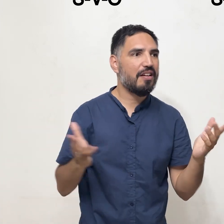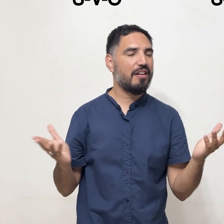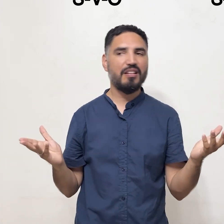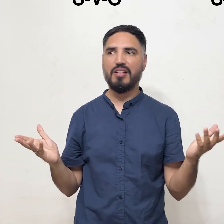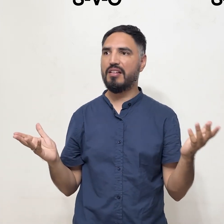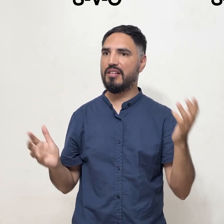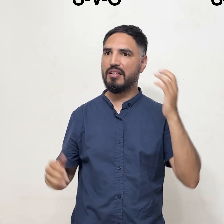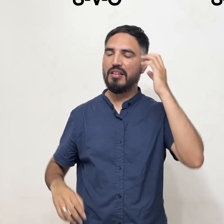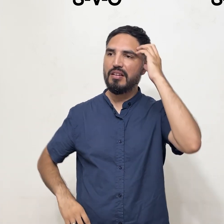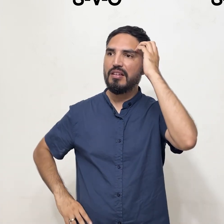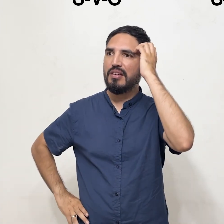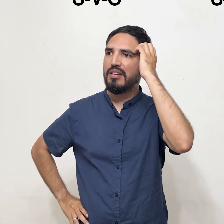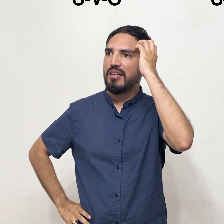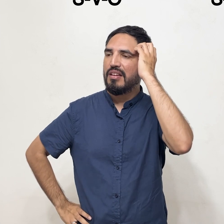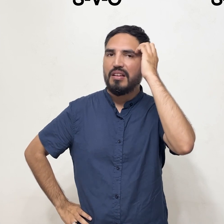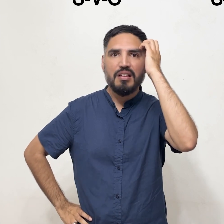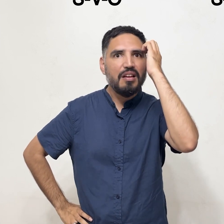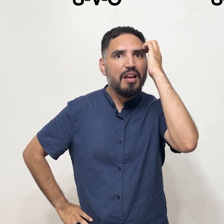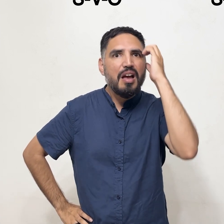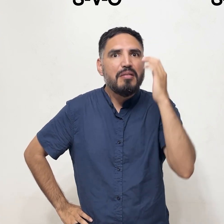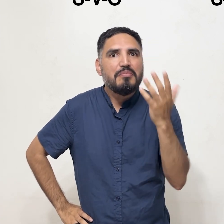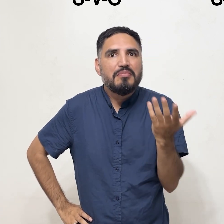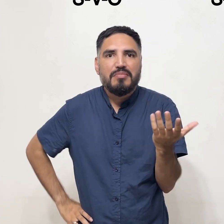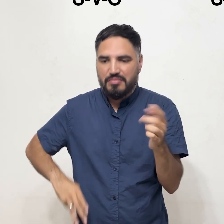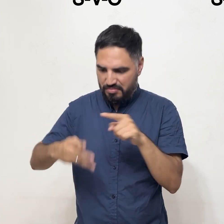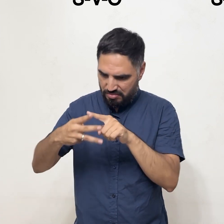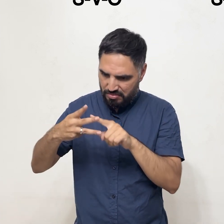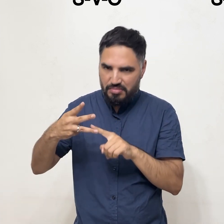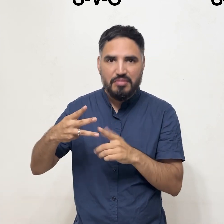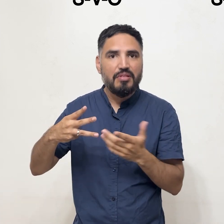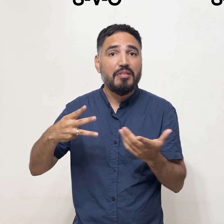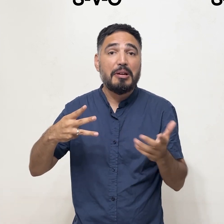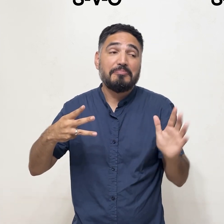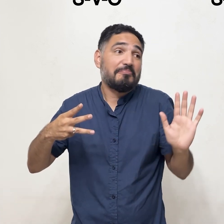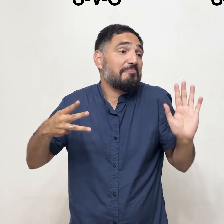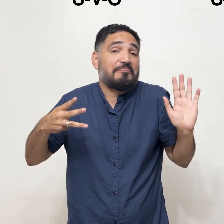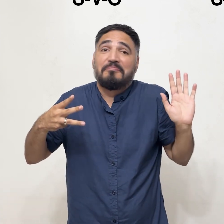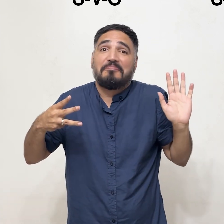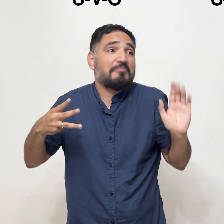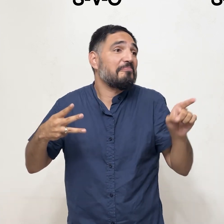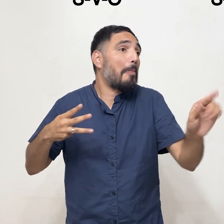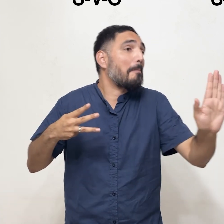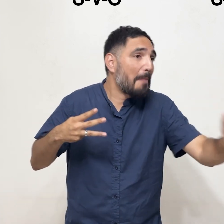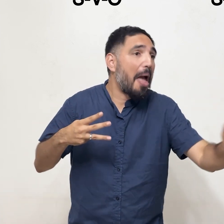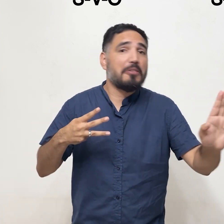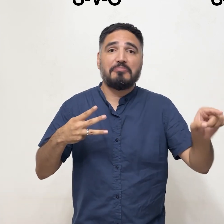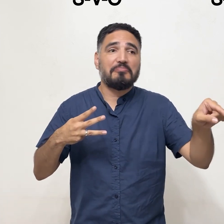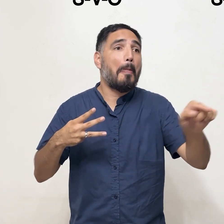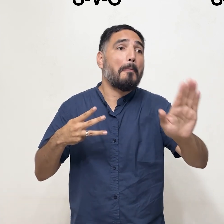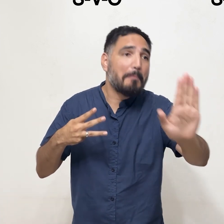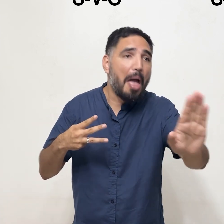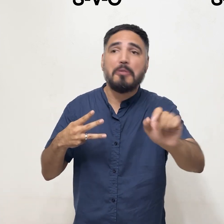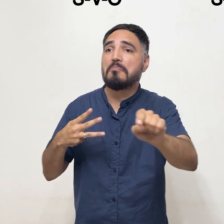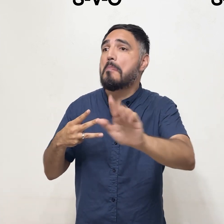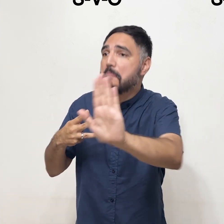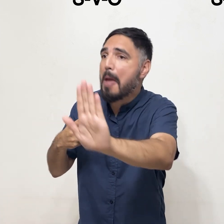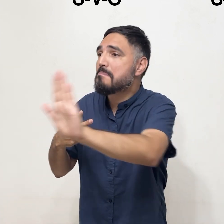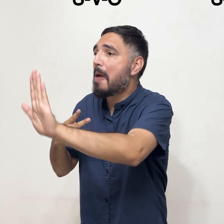I understood there were different structures depending on each deaf person that everyone followed. Each had their